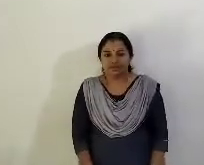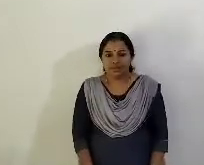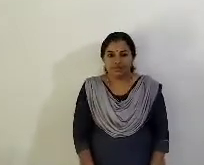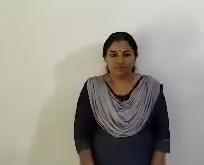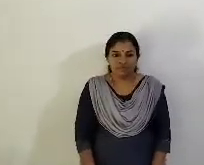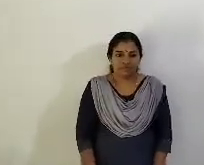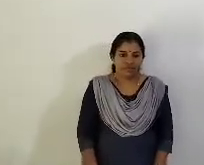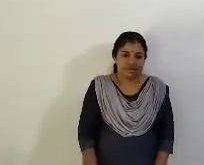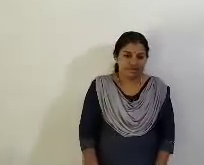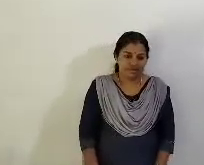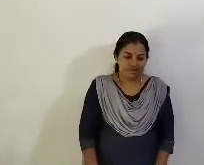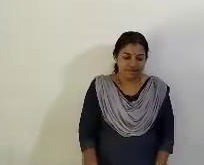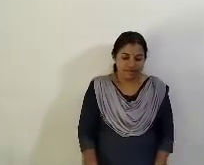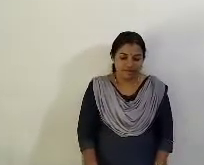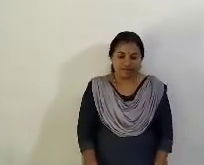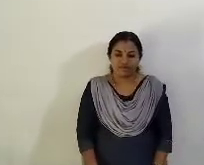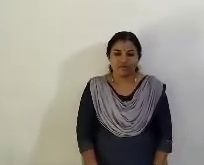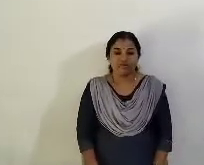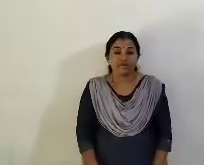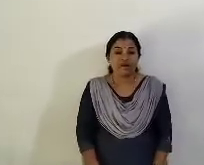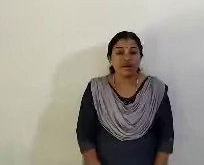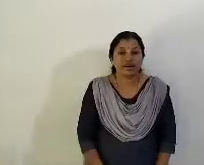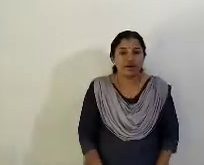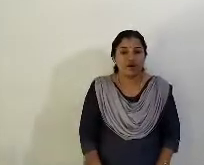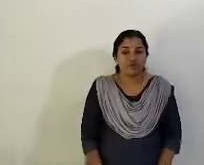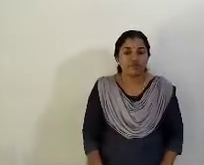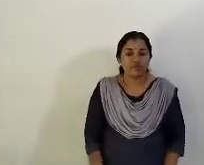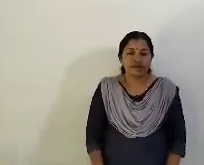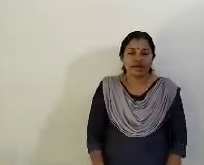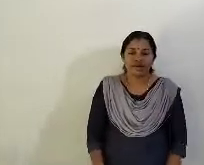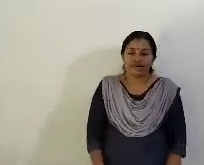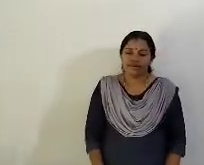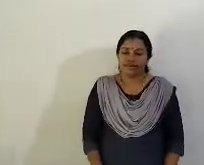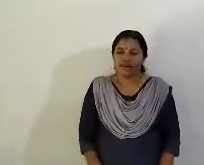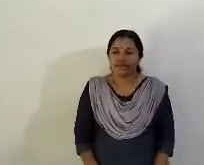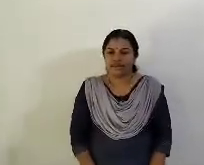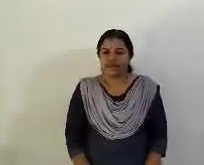The first lesson is the world of designing.